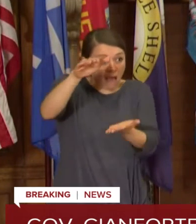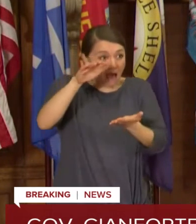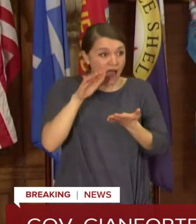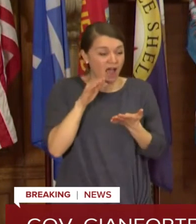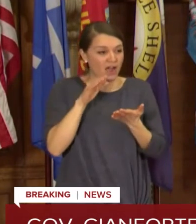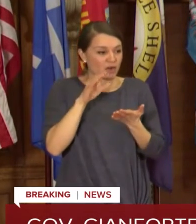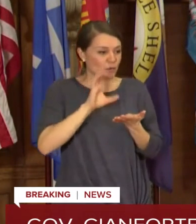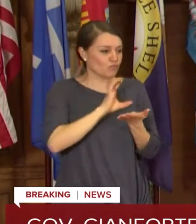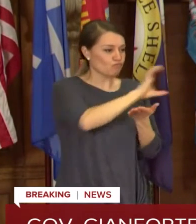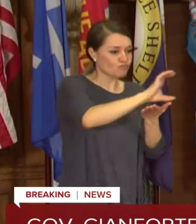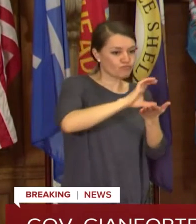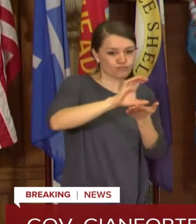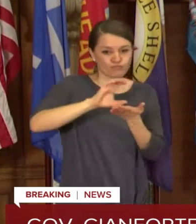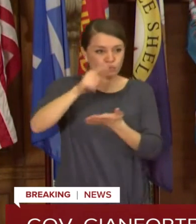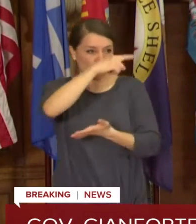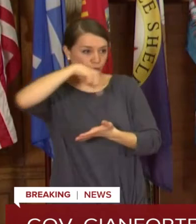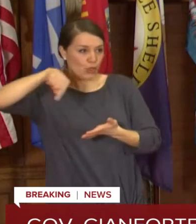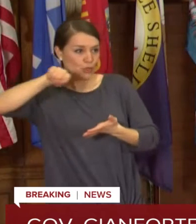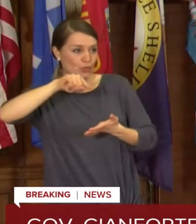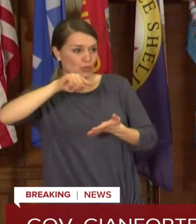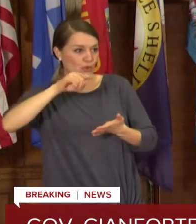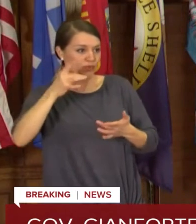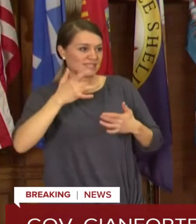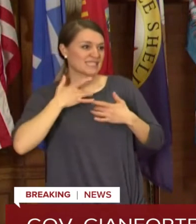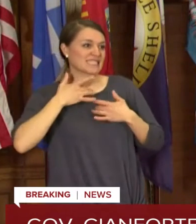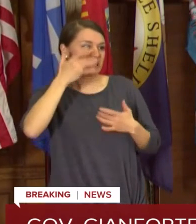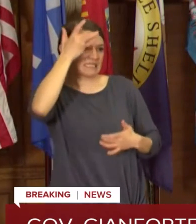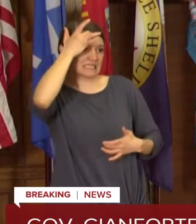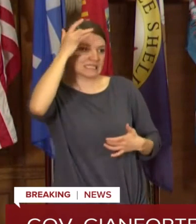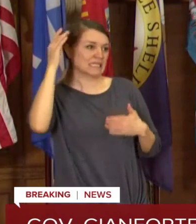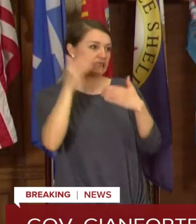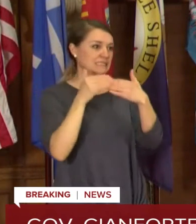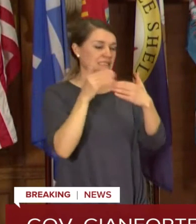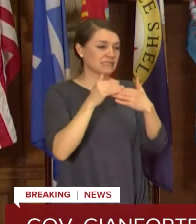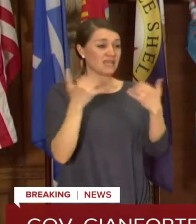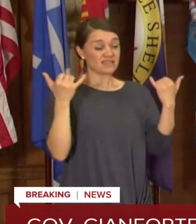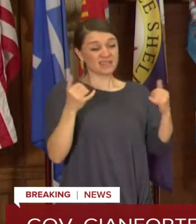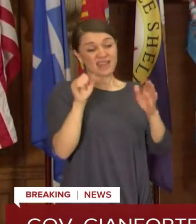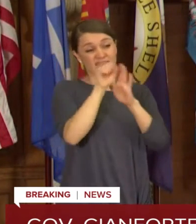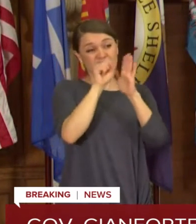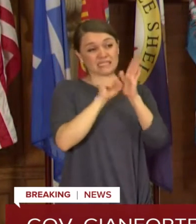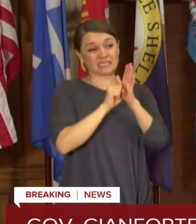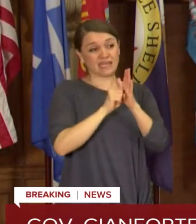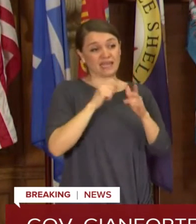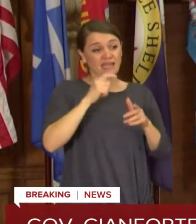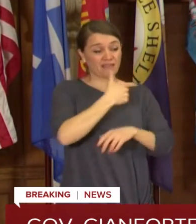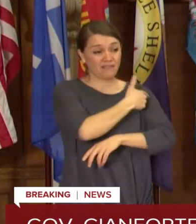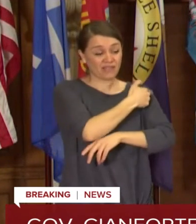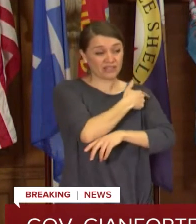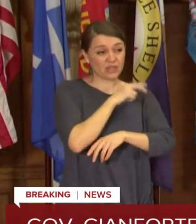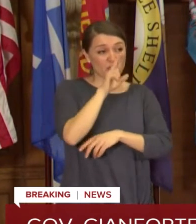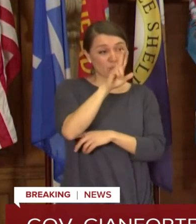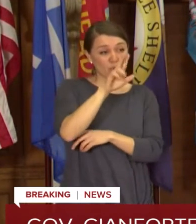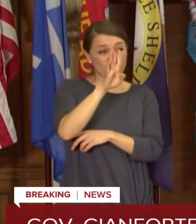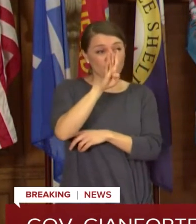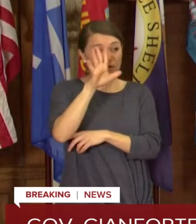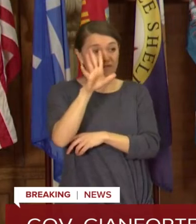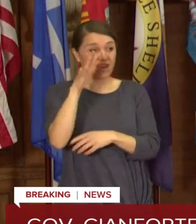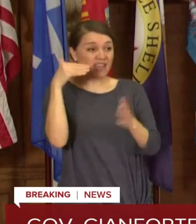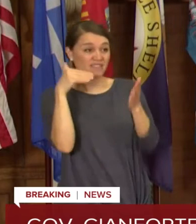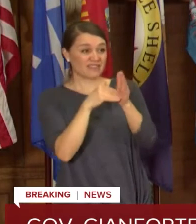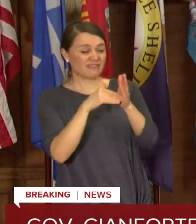it to the most vulnerable. To date, the state has administered more than 345,000